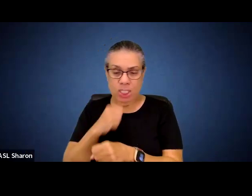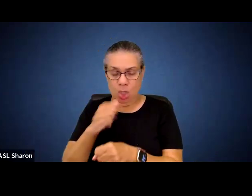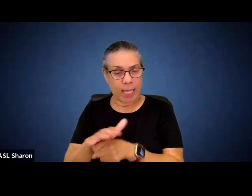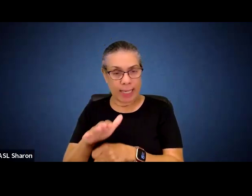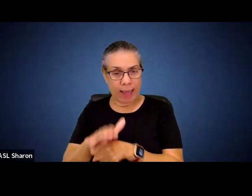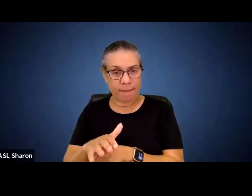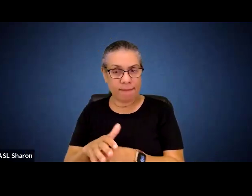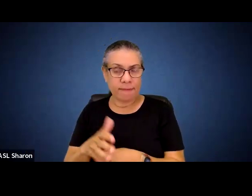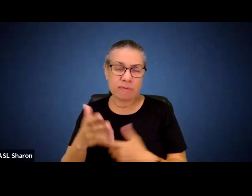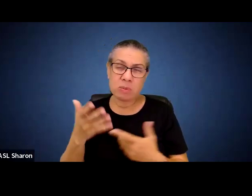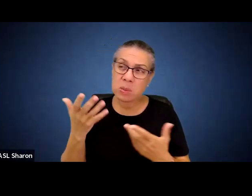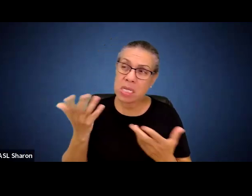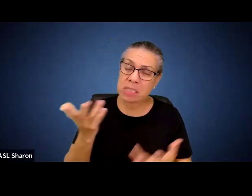years.